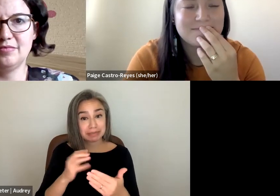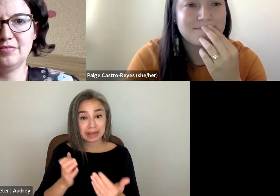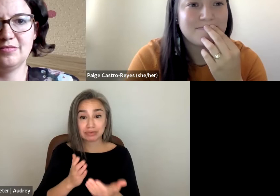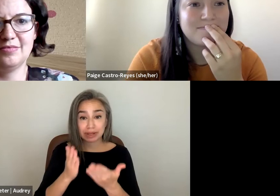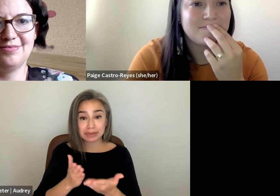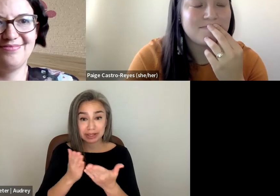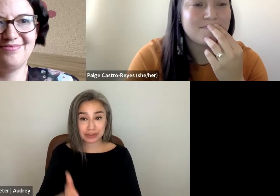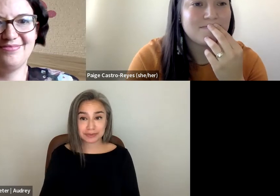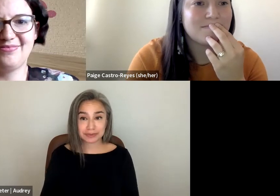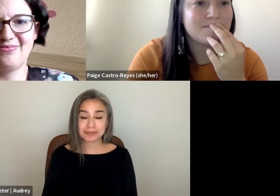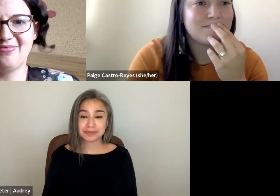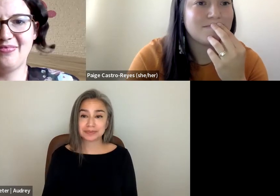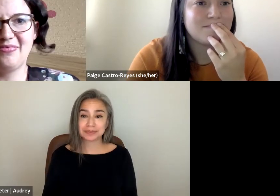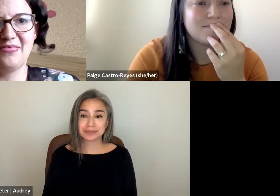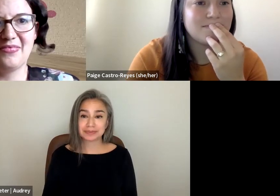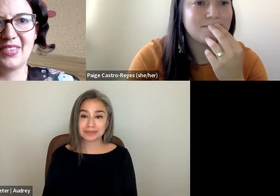recommendations.